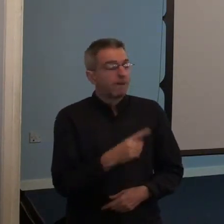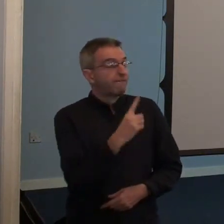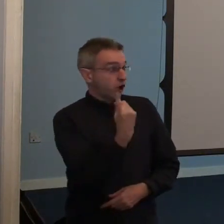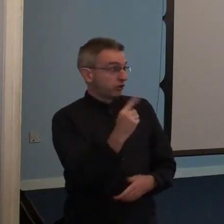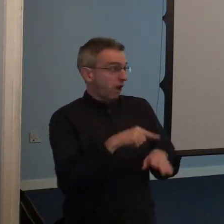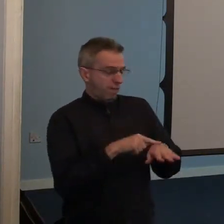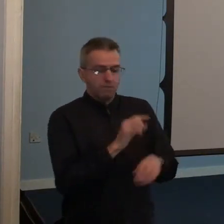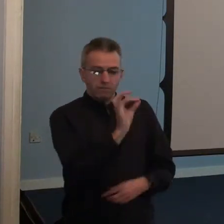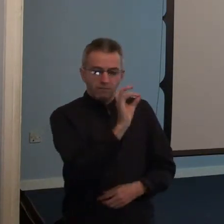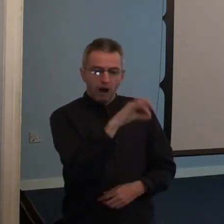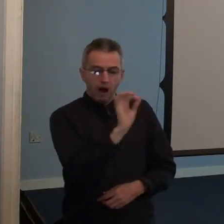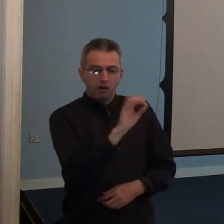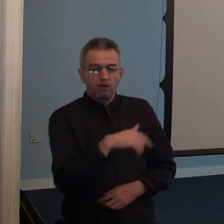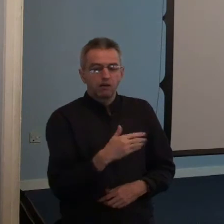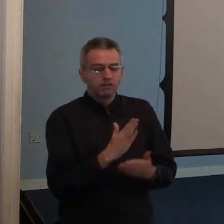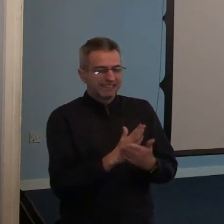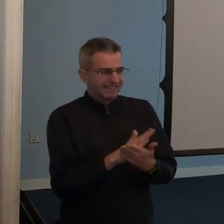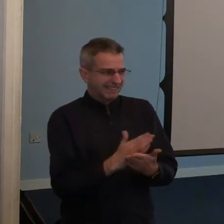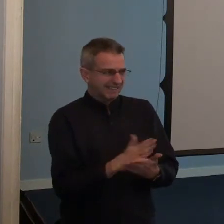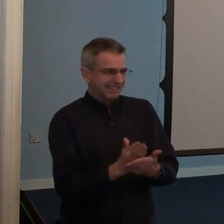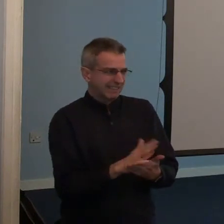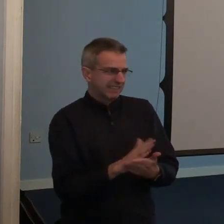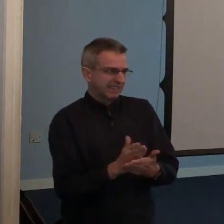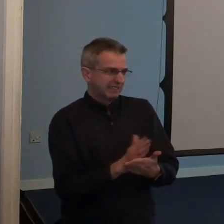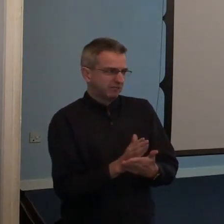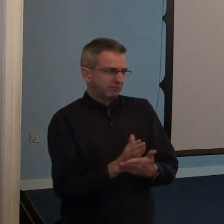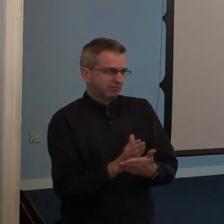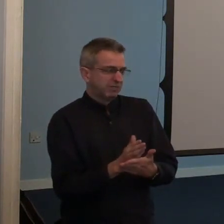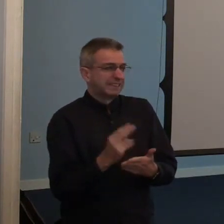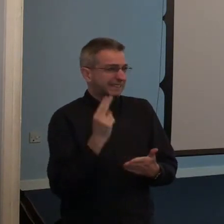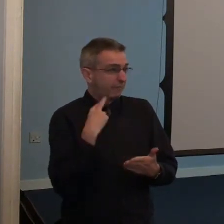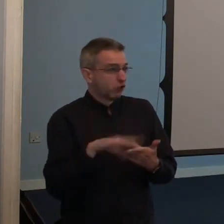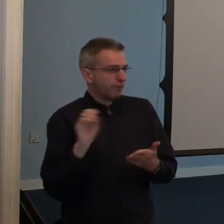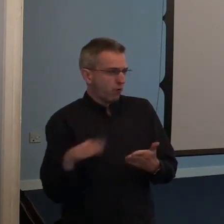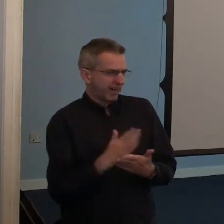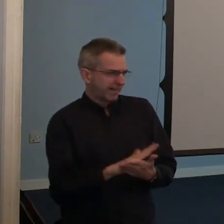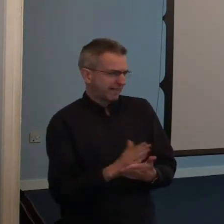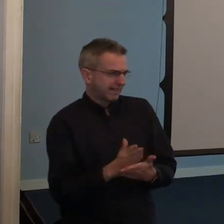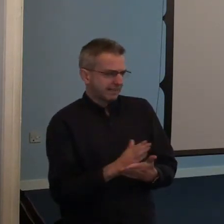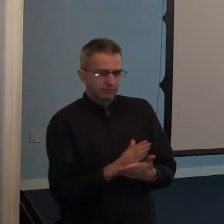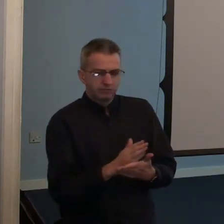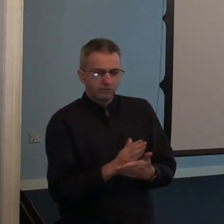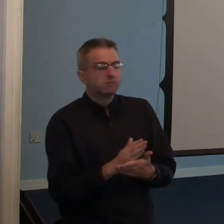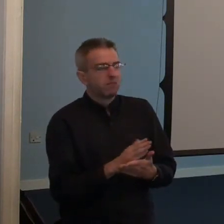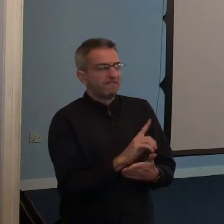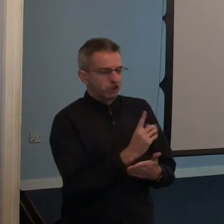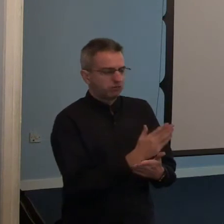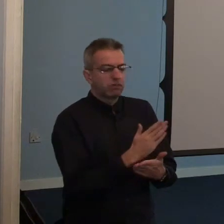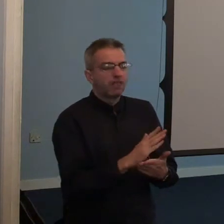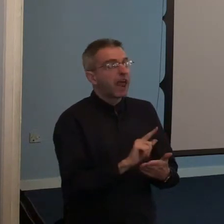So, for example, it could be that someone in the first time they went through the questionnaire, maybe they were unsure. Okay, should deaf genes causing